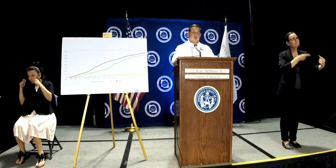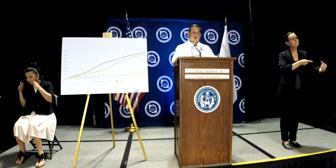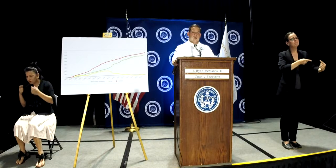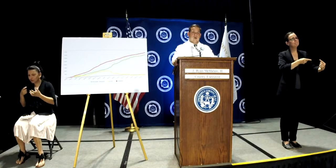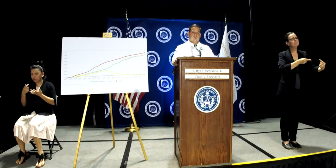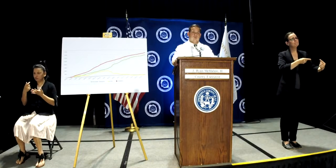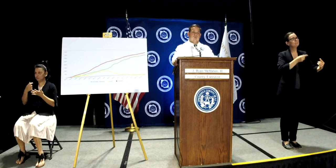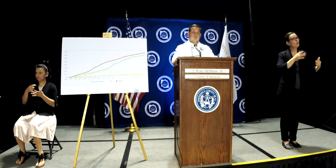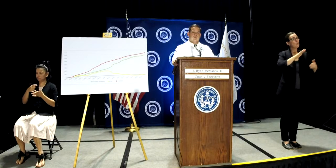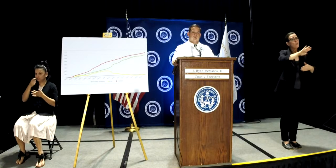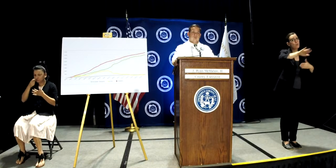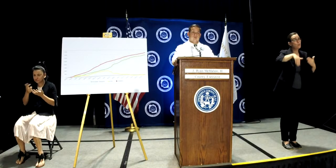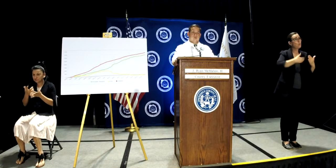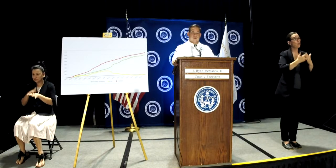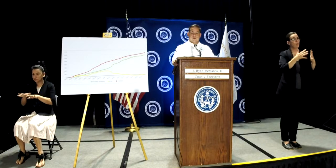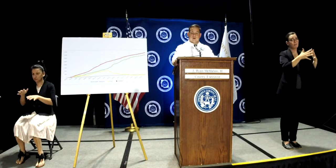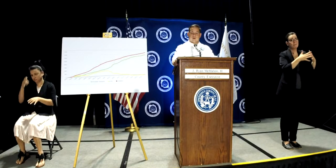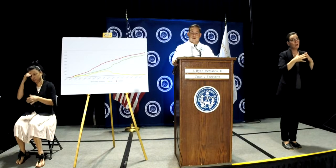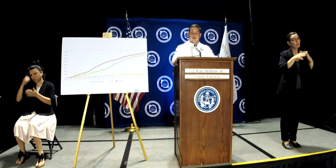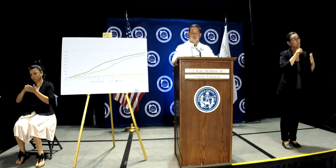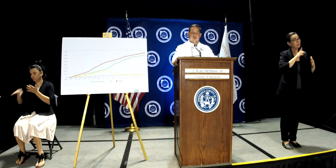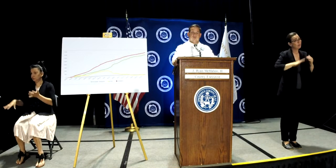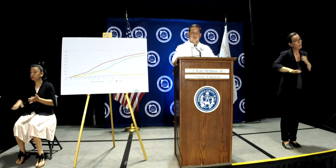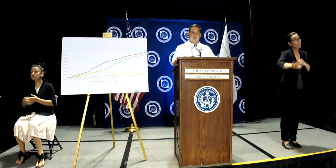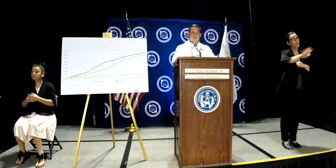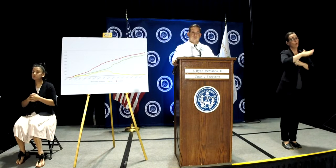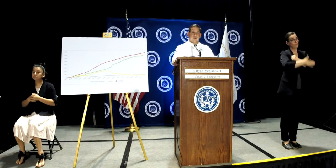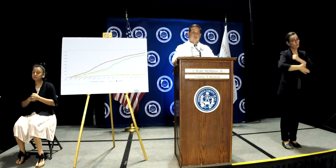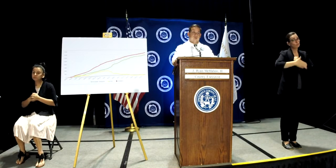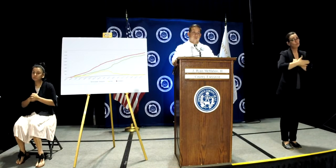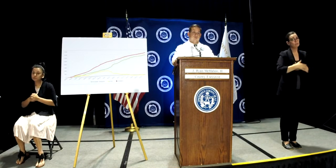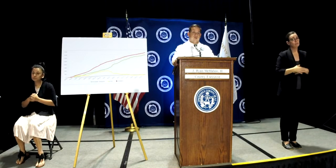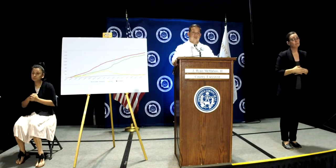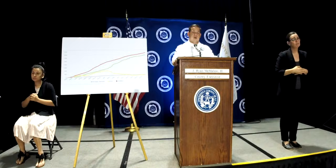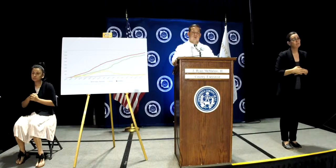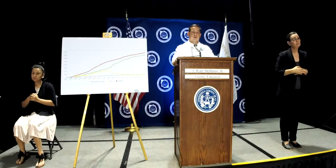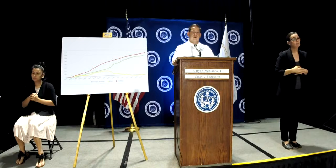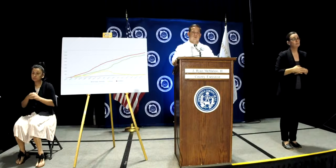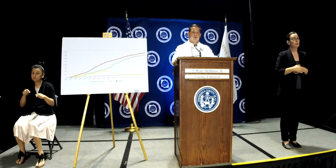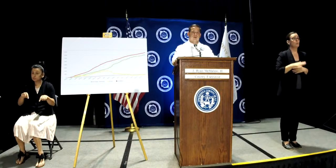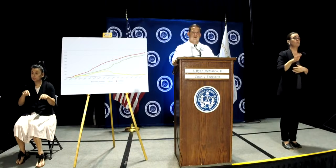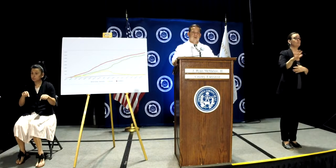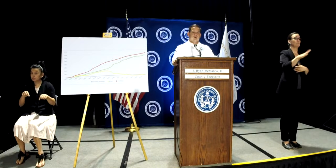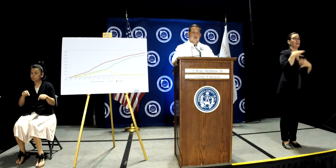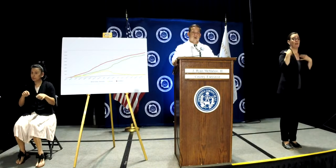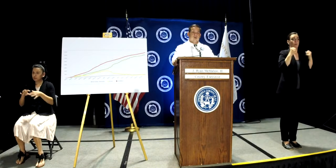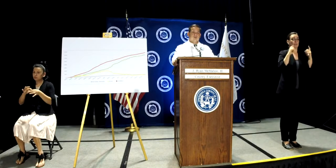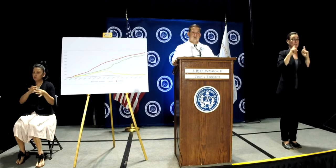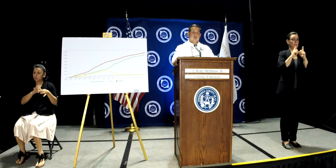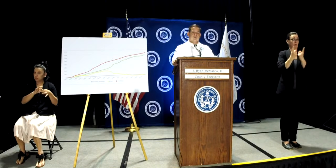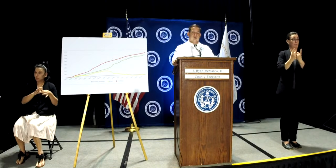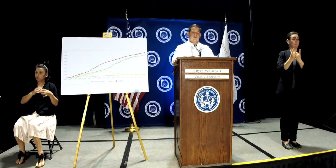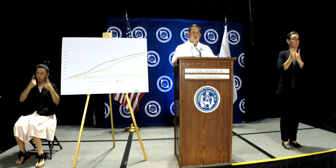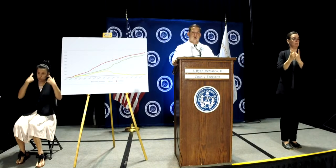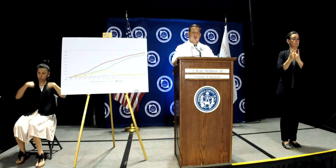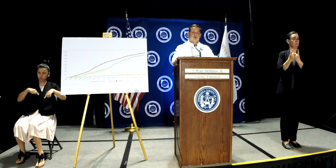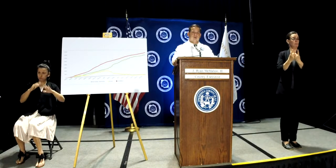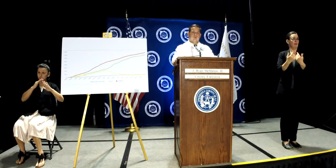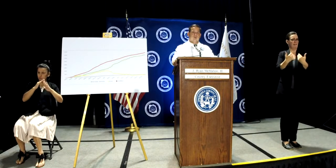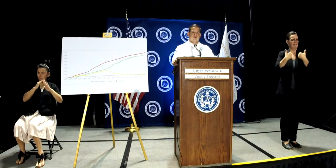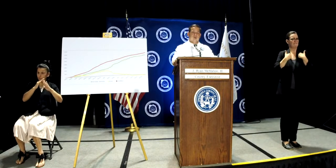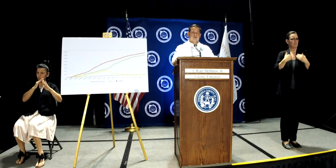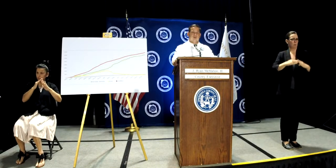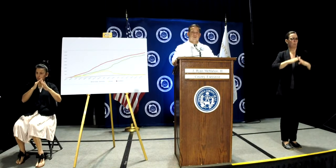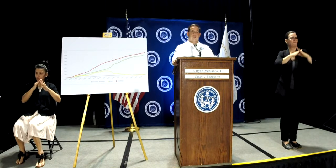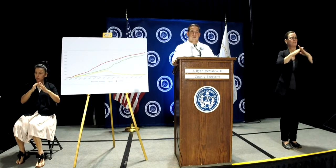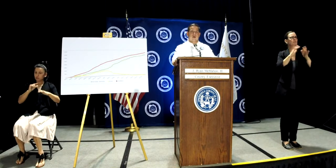So, this is another initiative with our health department, the Prevention Network, that we can try to become stronger and